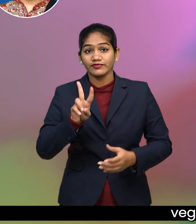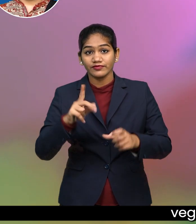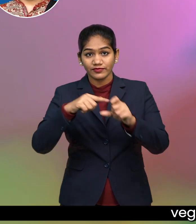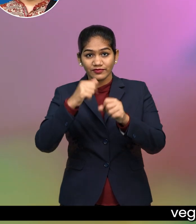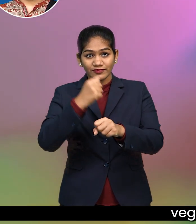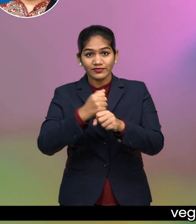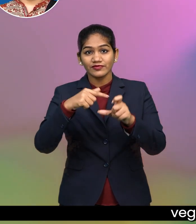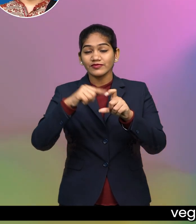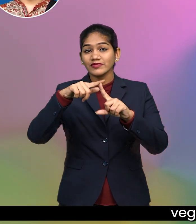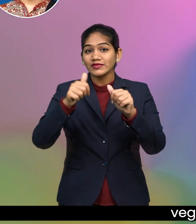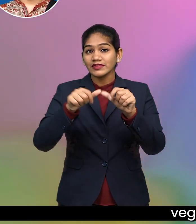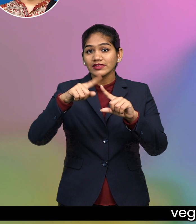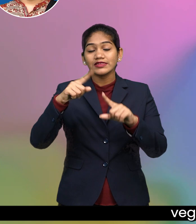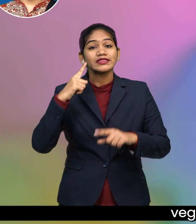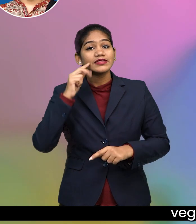vegetative propagation,